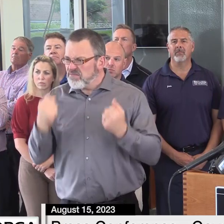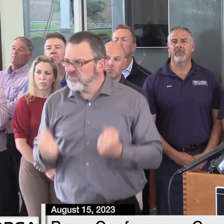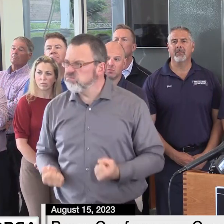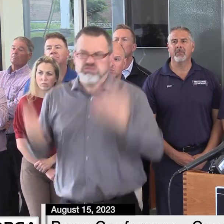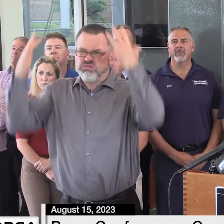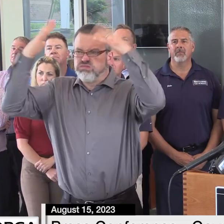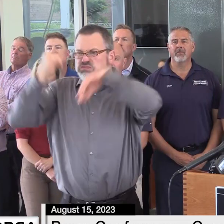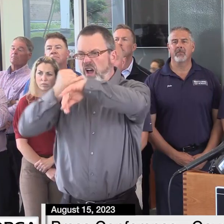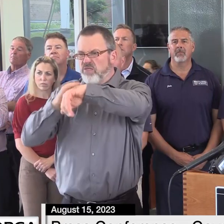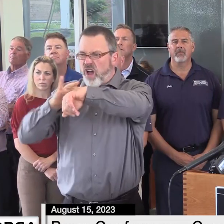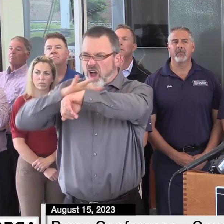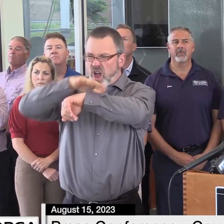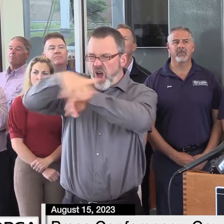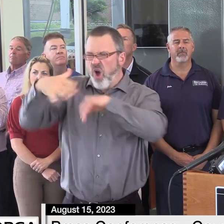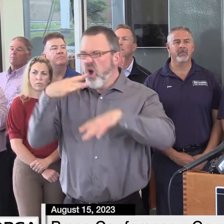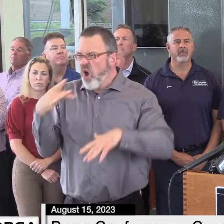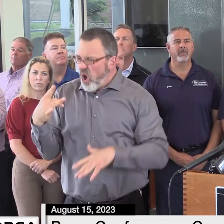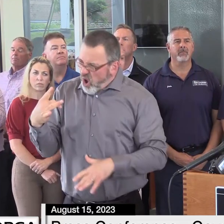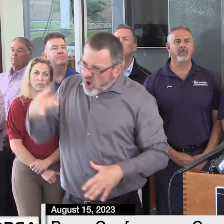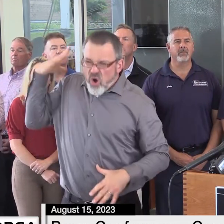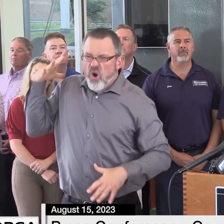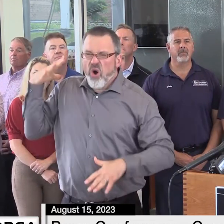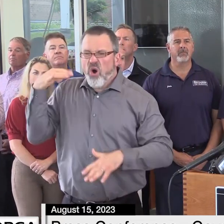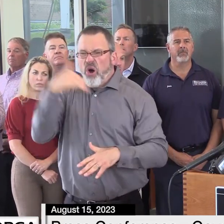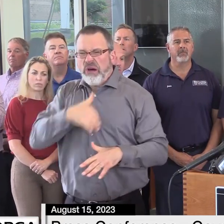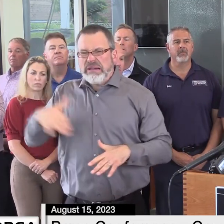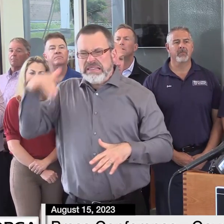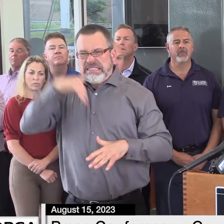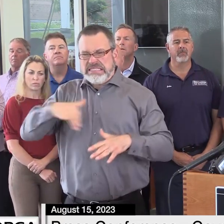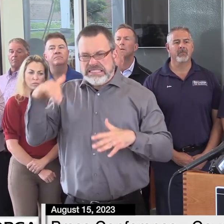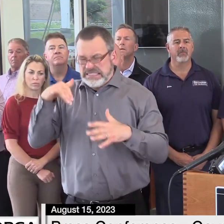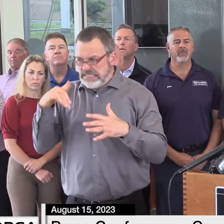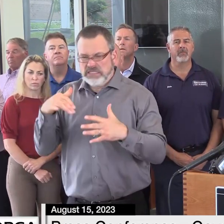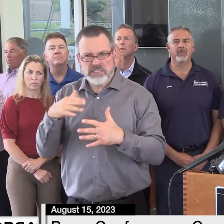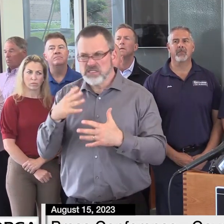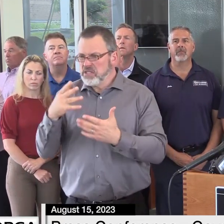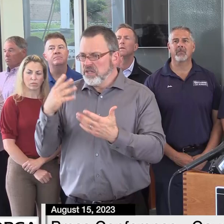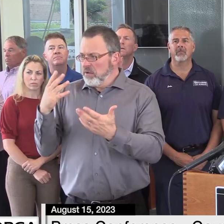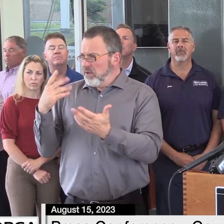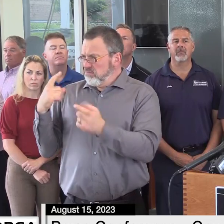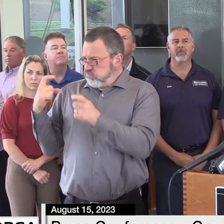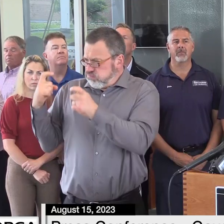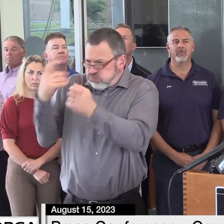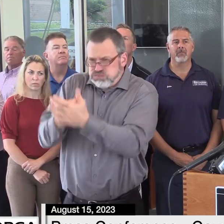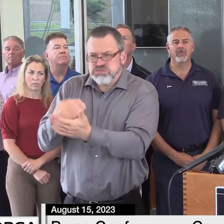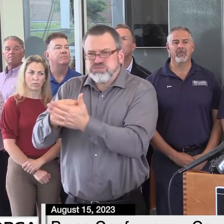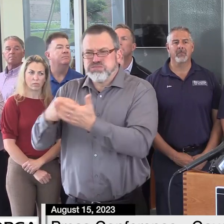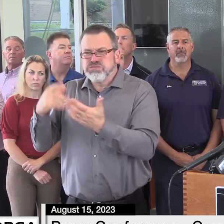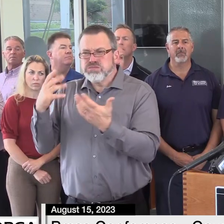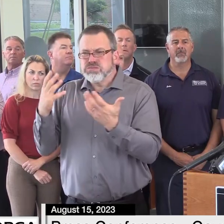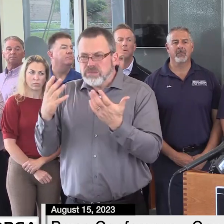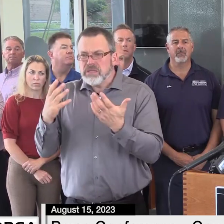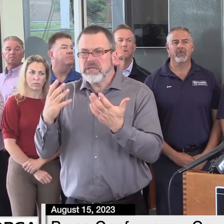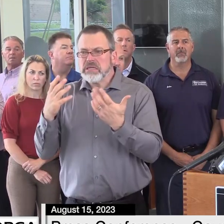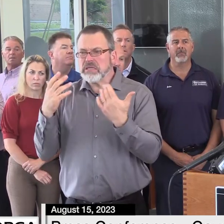disaster. We haven't really heard a top line number yet out of FEMA about what you think the flooding, or have I missed it? So we've discussed before,